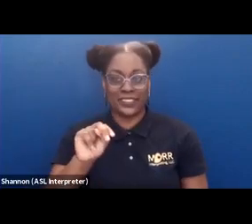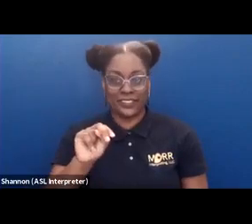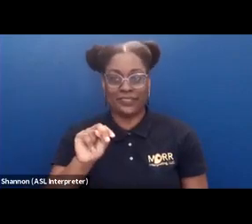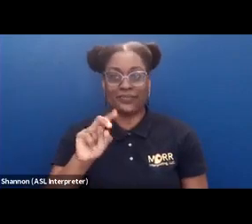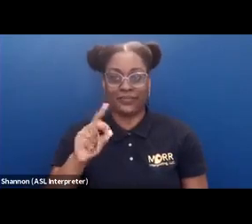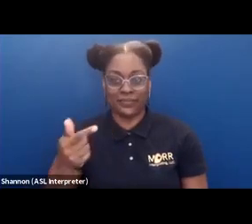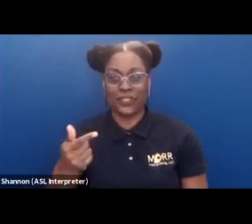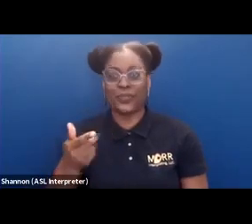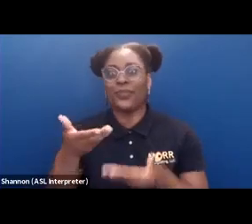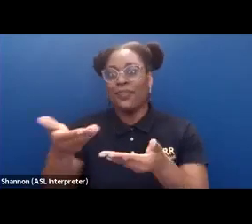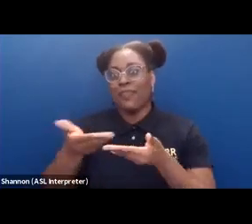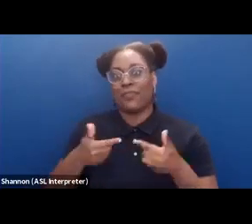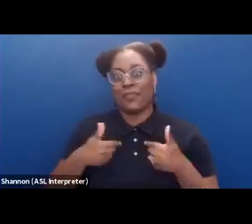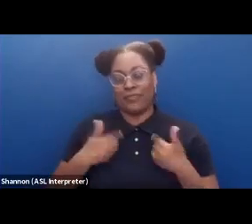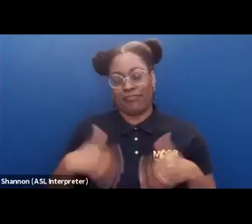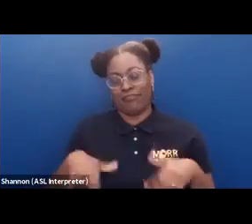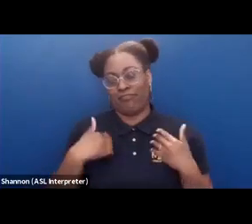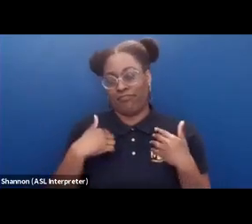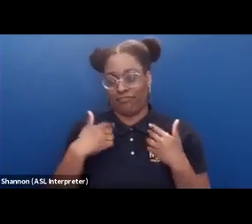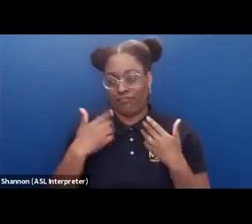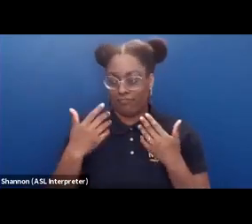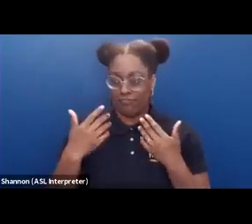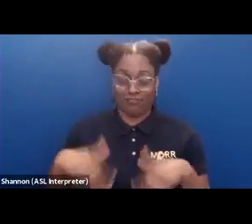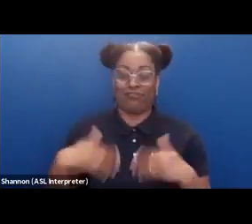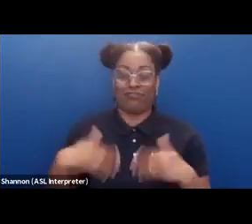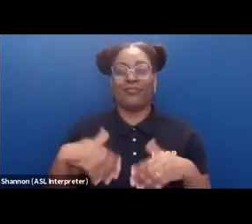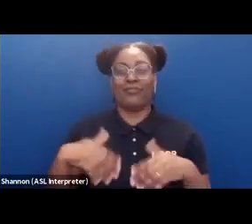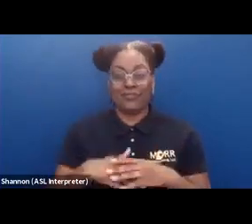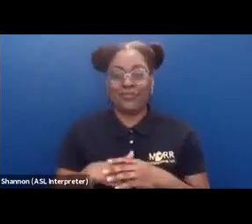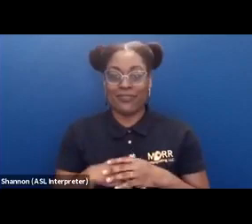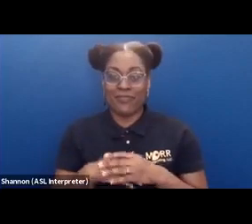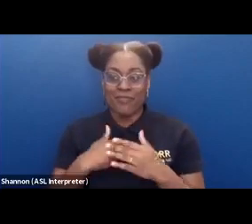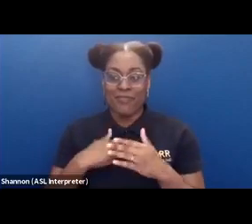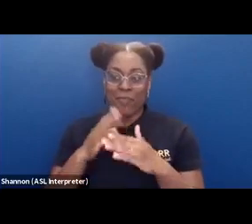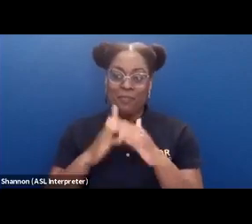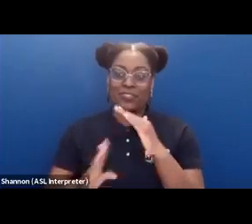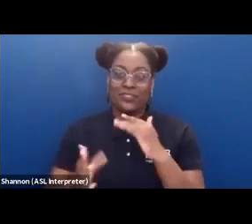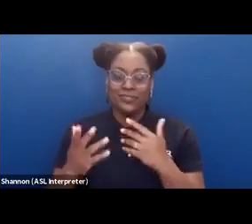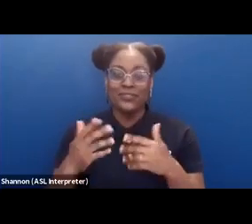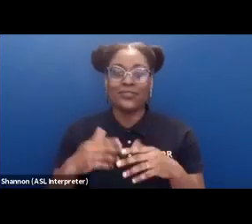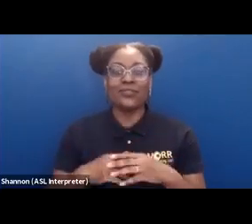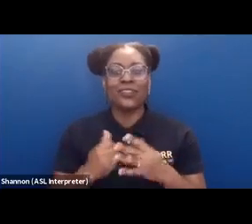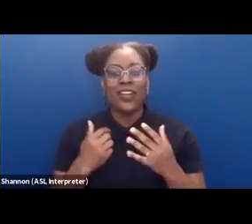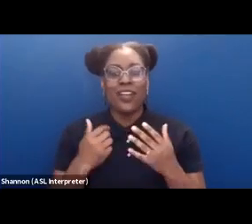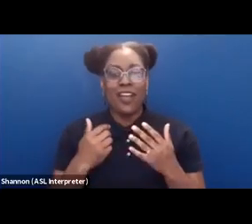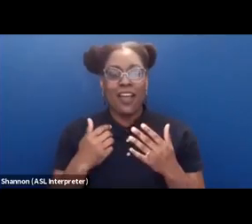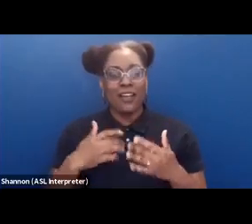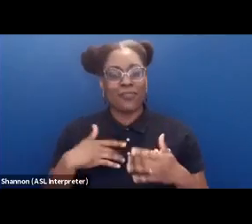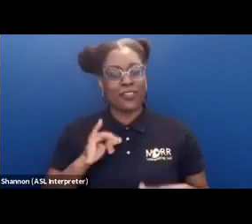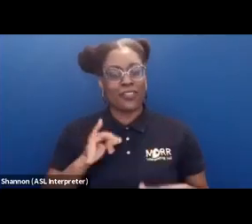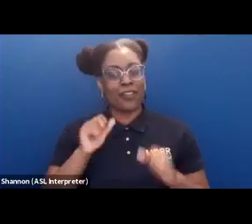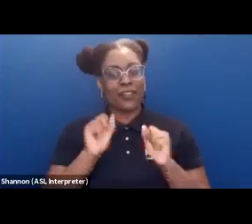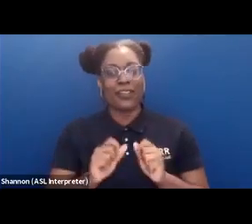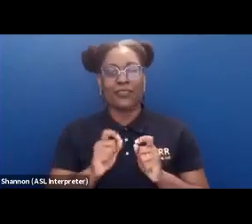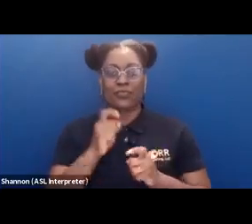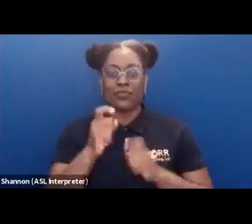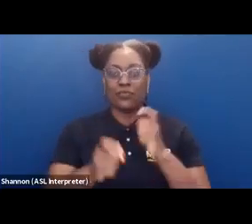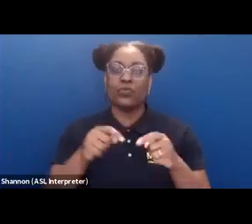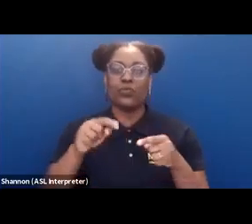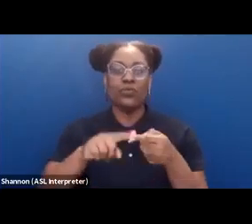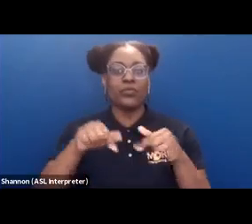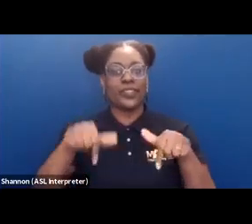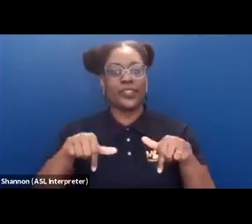honored and humbled. And I hope I have something that I can contribute to this really thoughtful discussion that